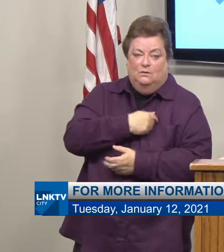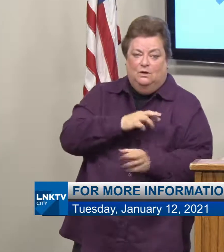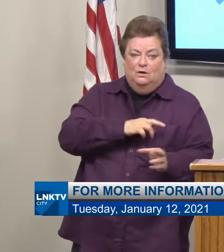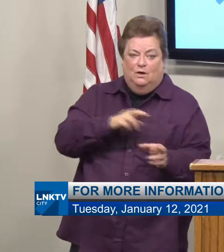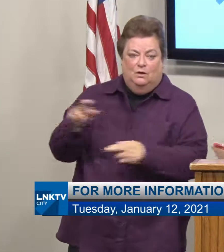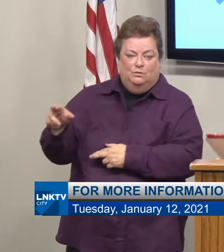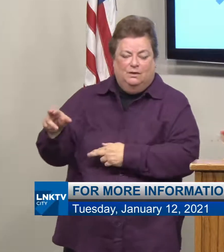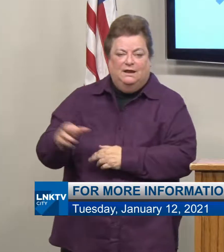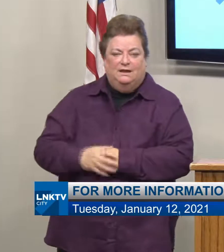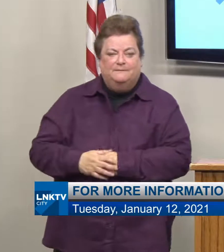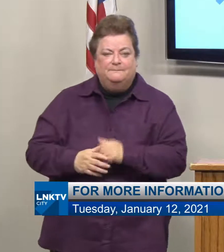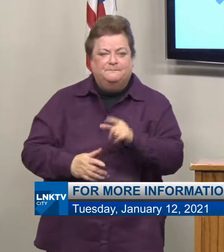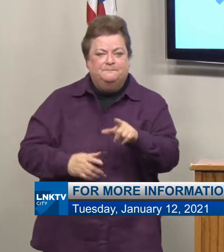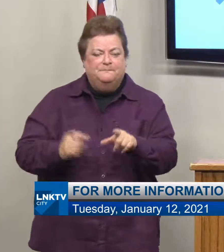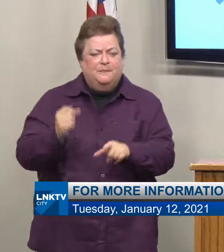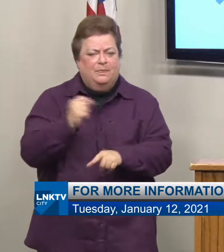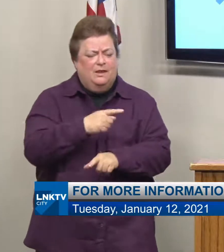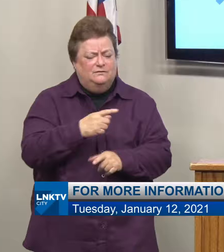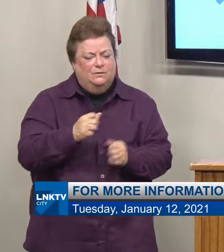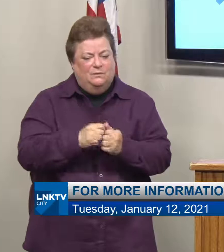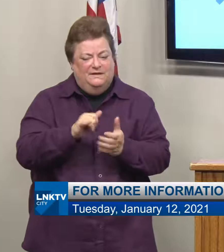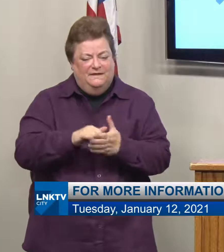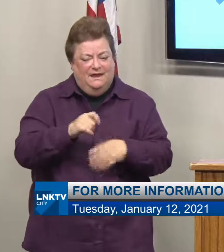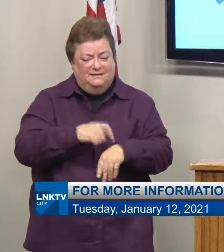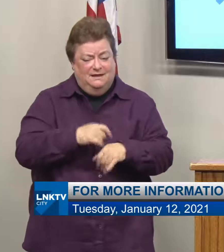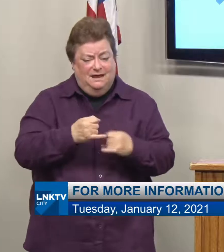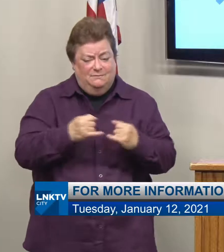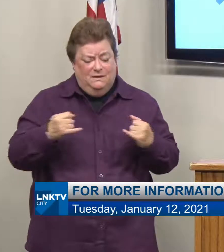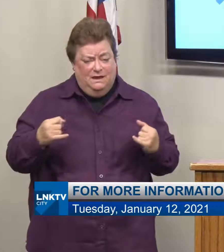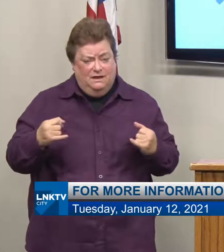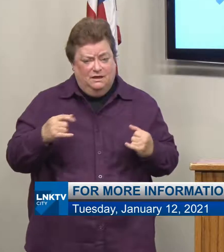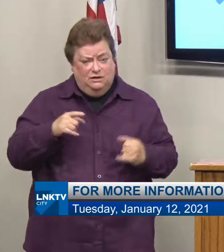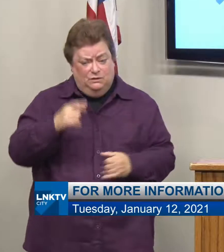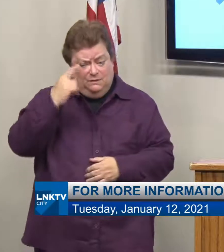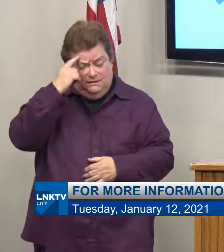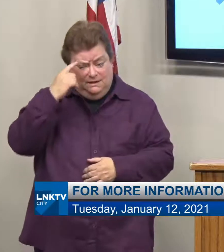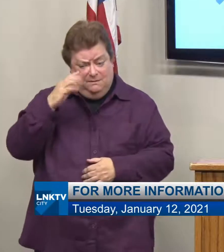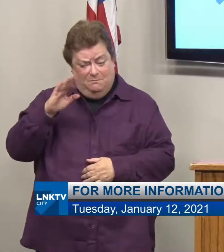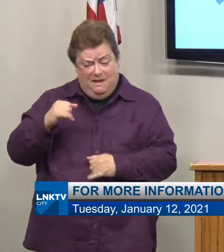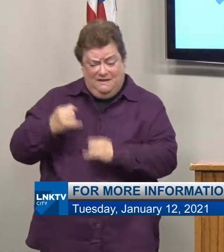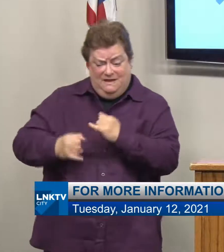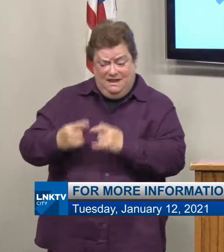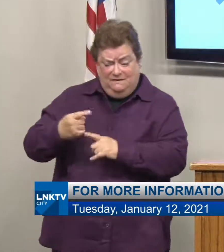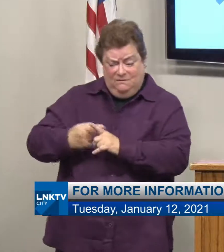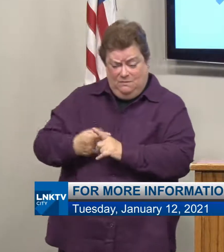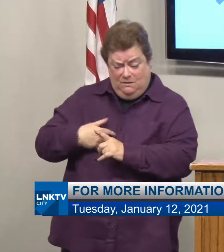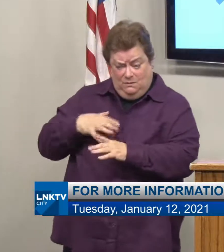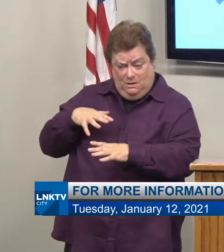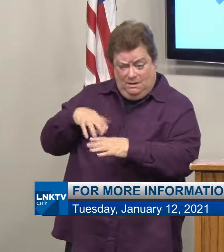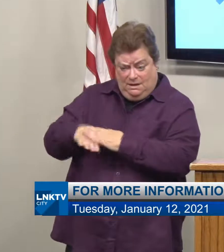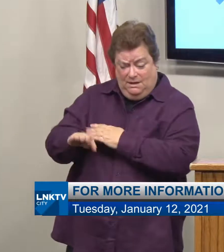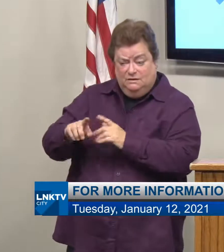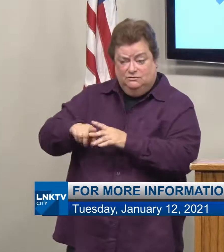Everybody wants to talk about that timeline. Do you think we could be in 1B by the end of the month?